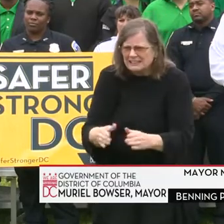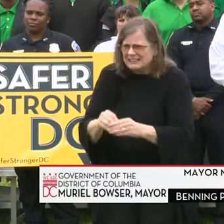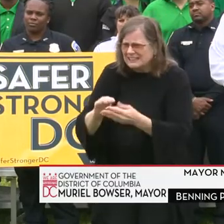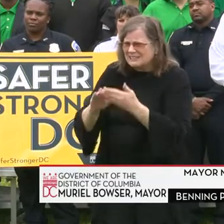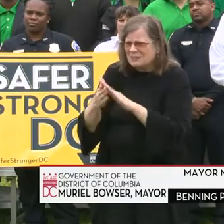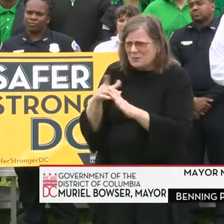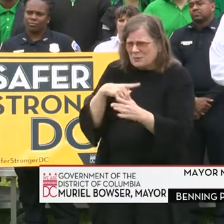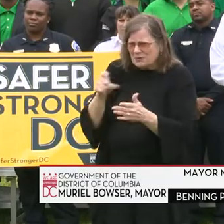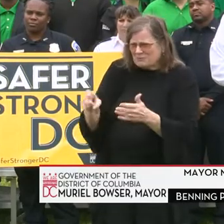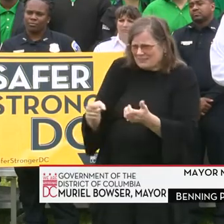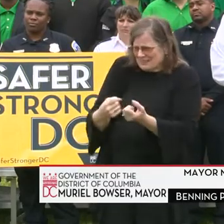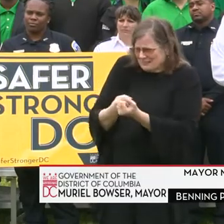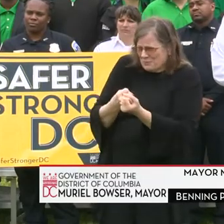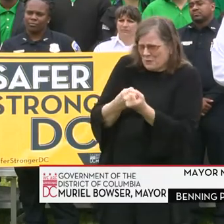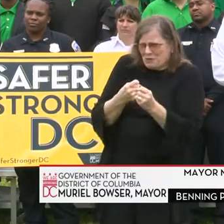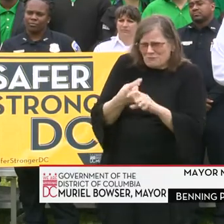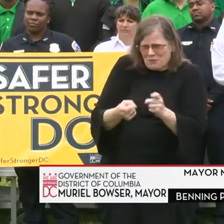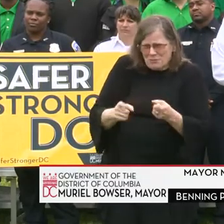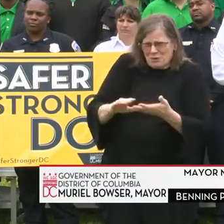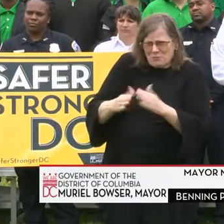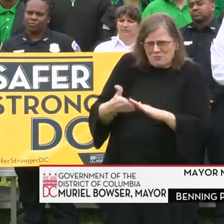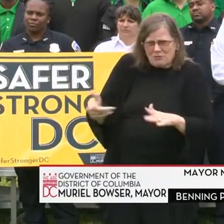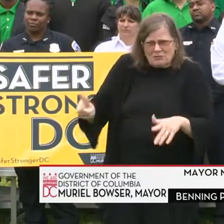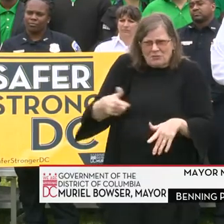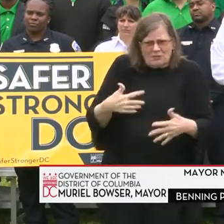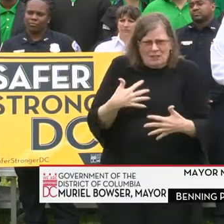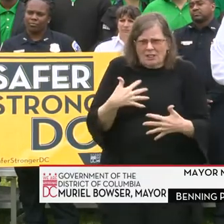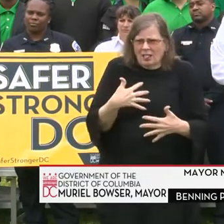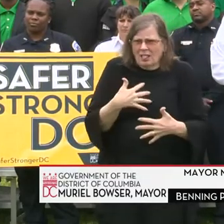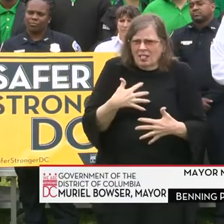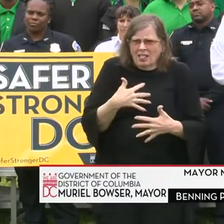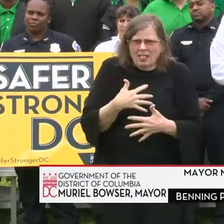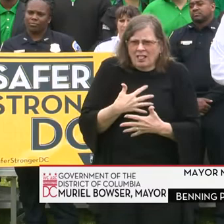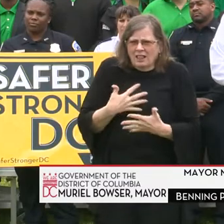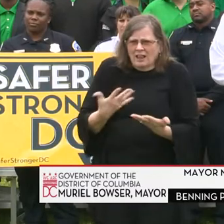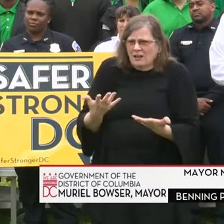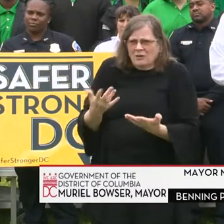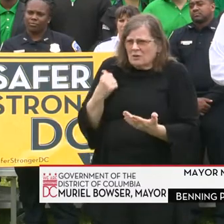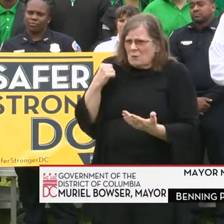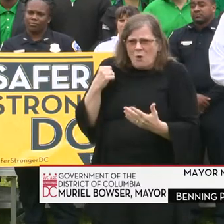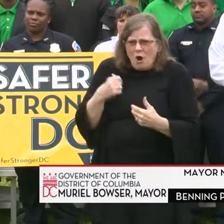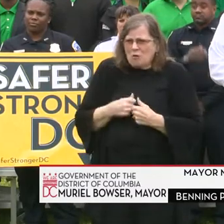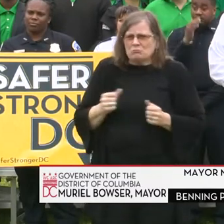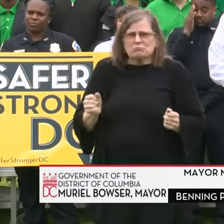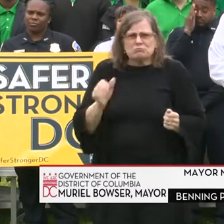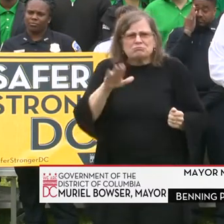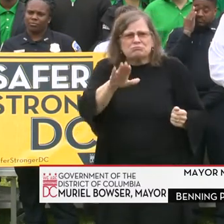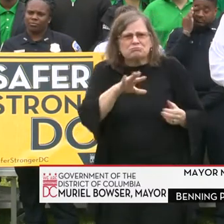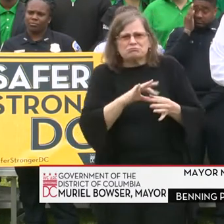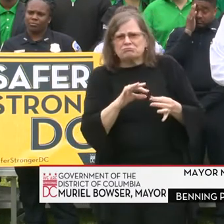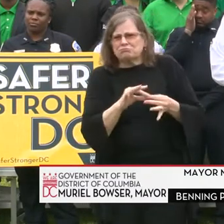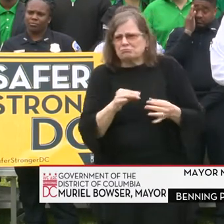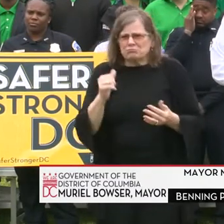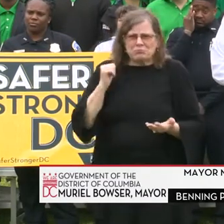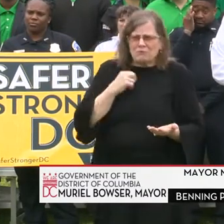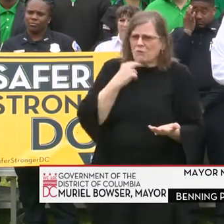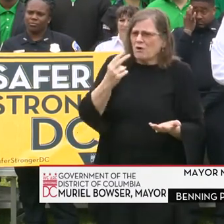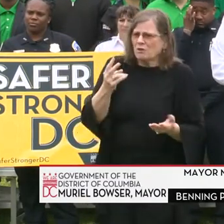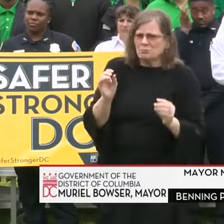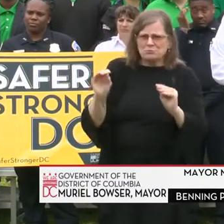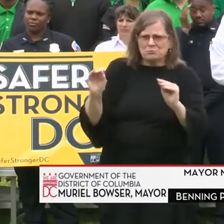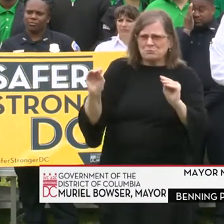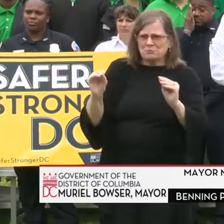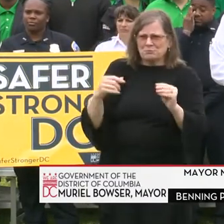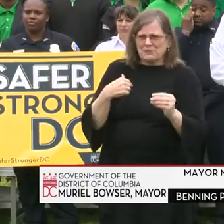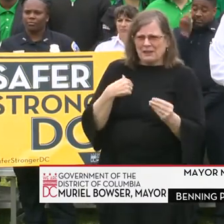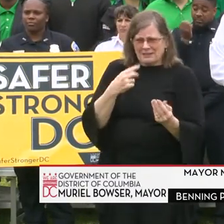from the communities, but they're afraid. So they won't come out and have a voice. I walk these streets and ask, come and see the mayor, come and